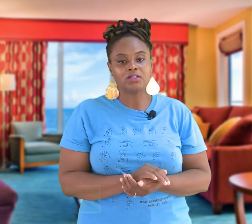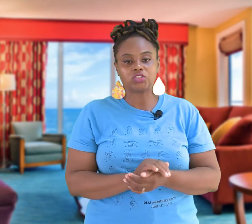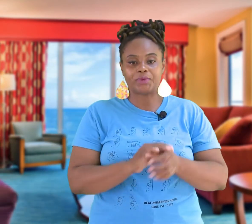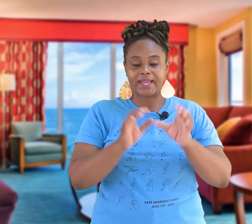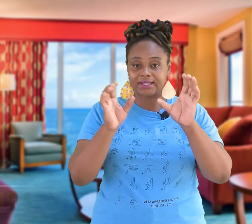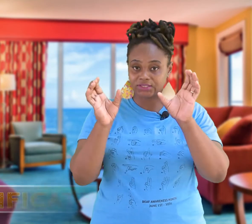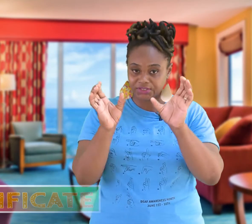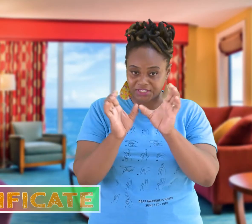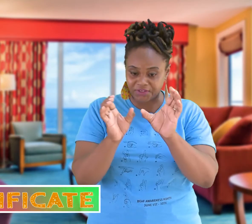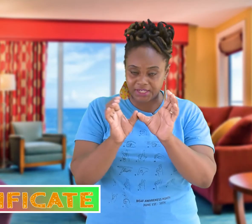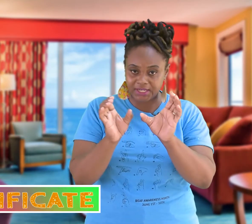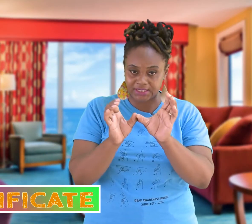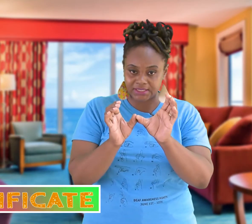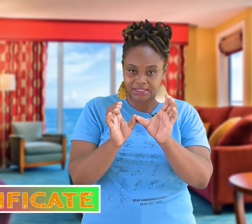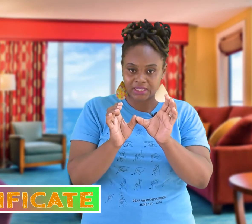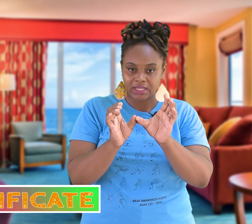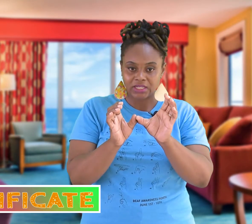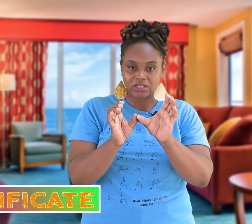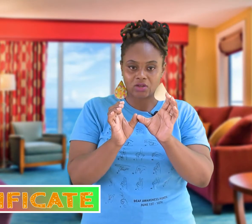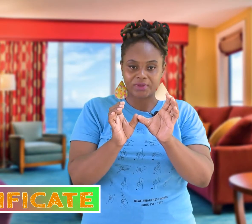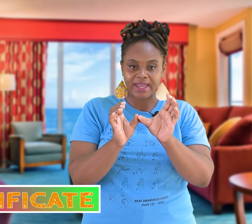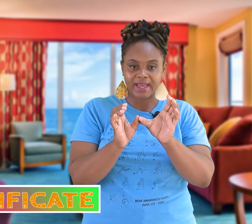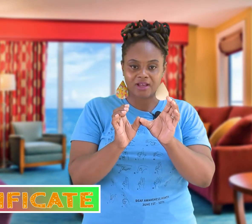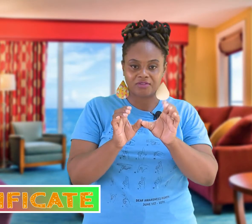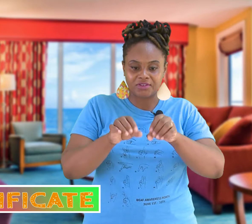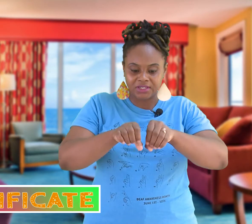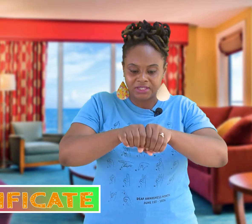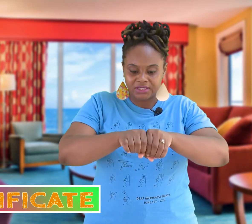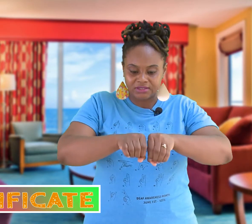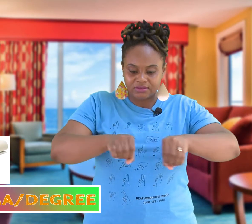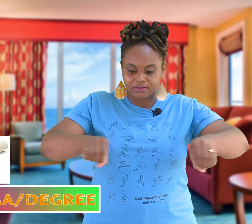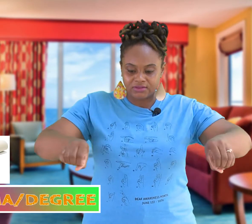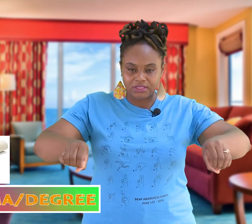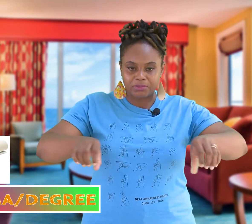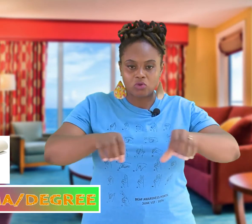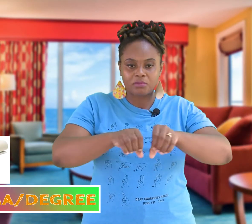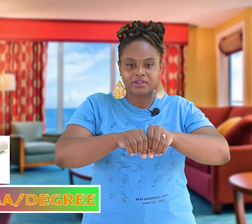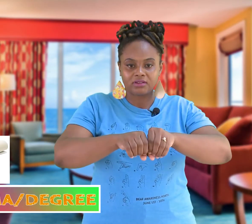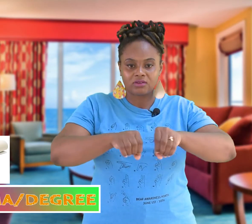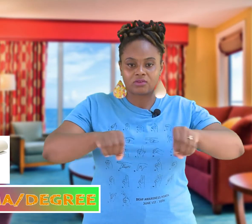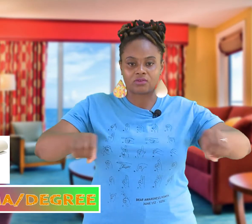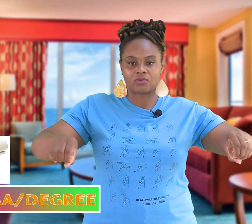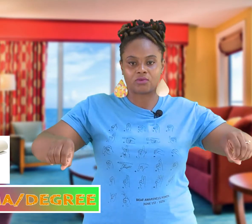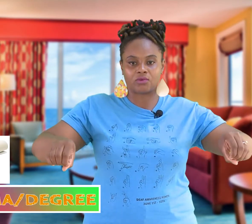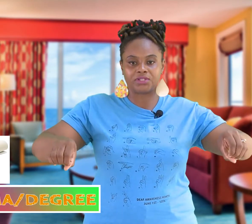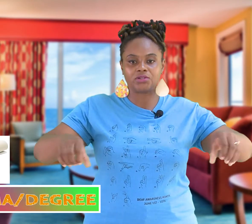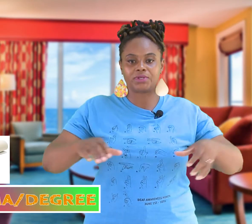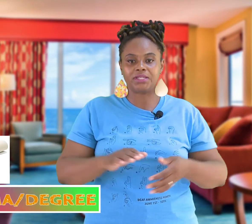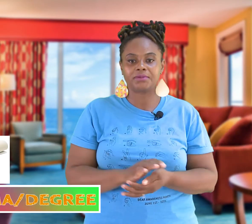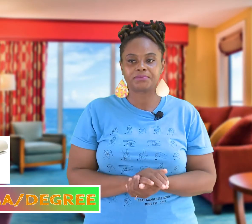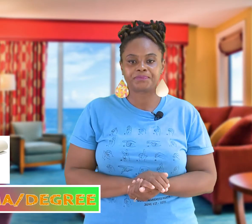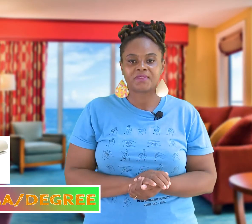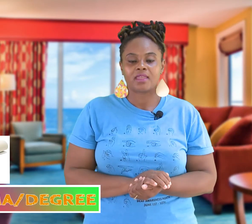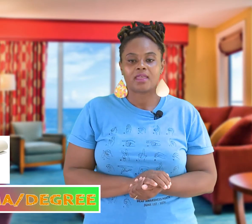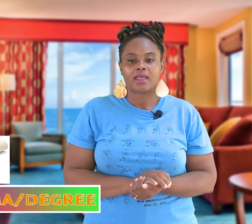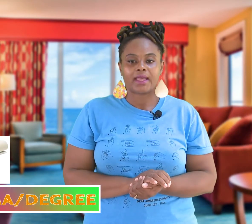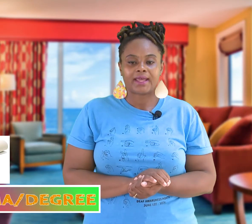So we had certificate. Now we have diploma or degree,